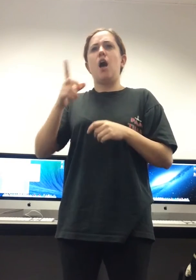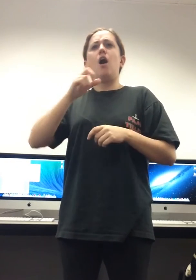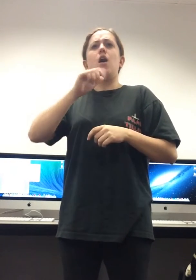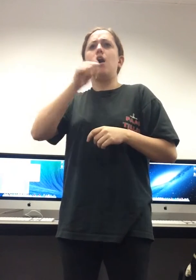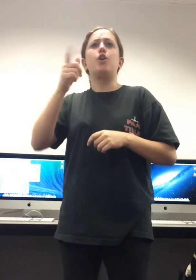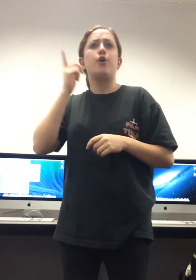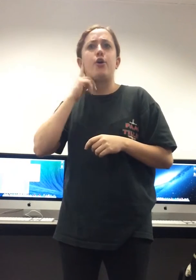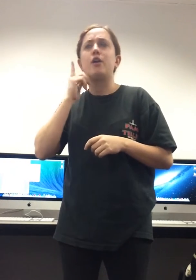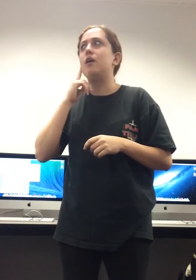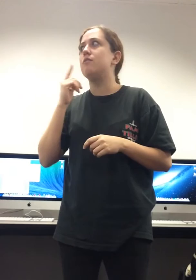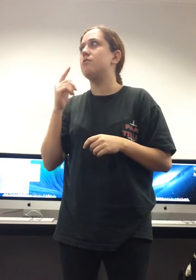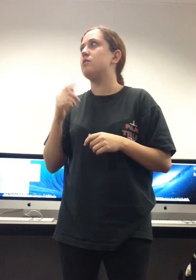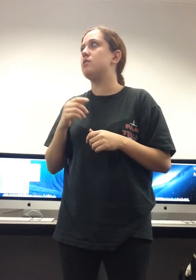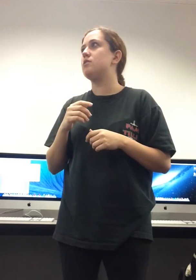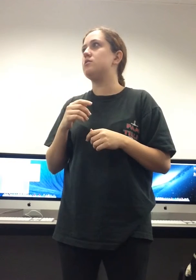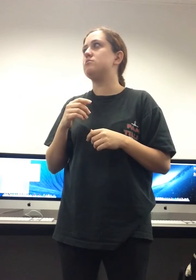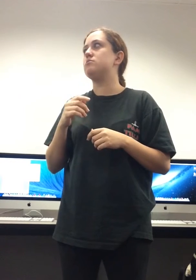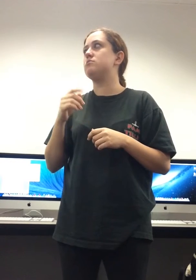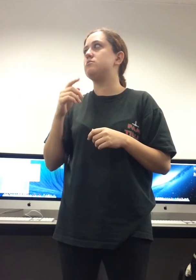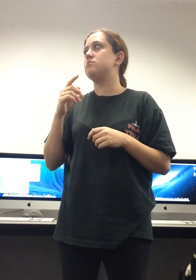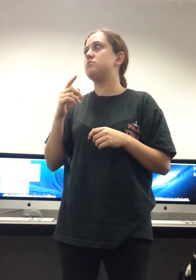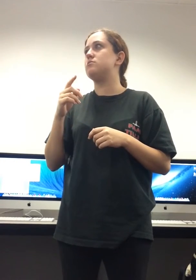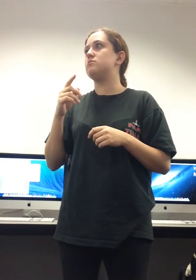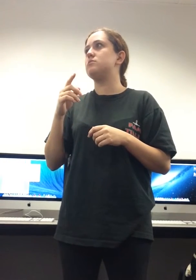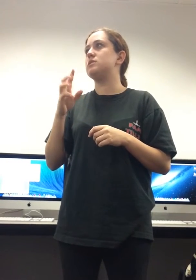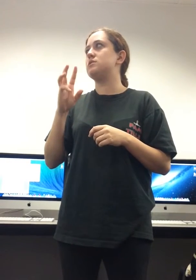days over pay.